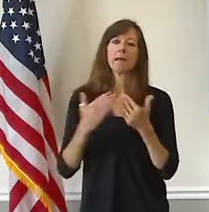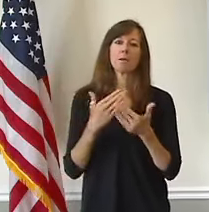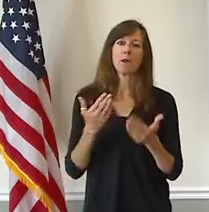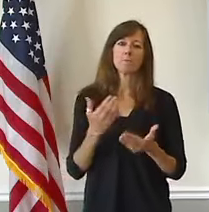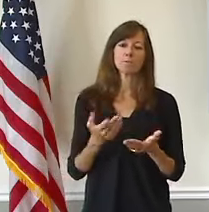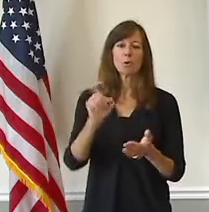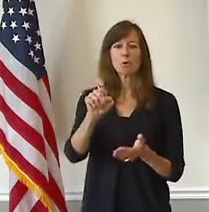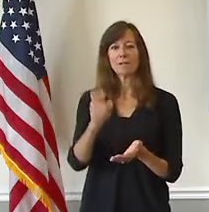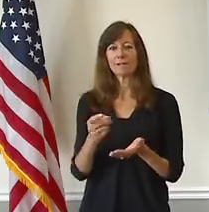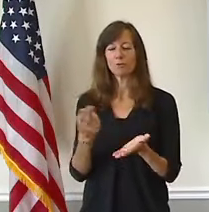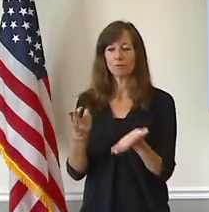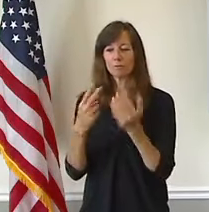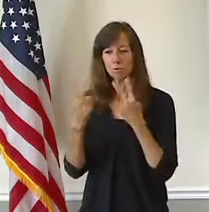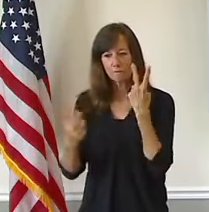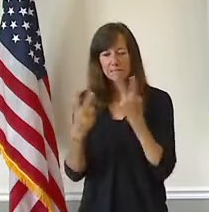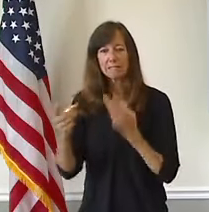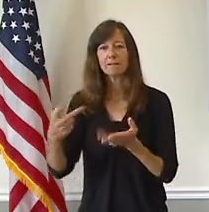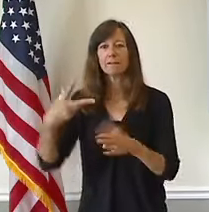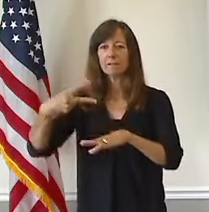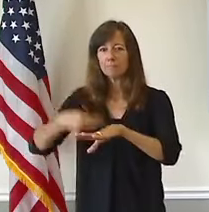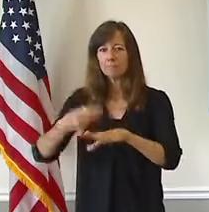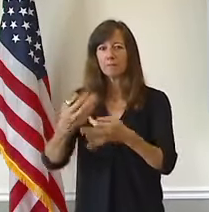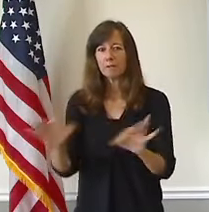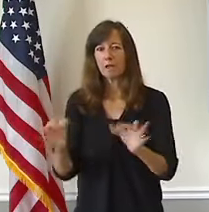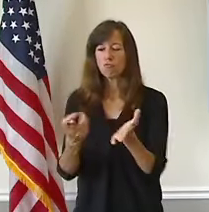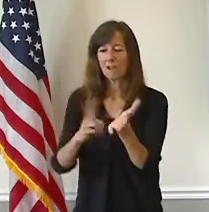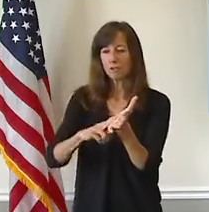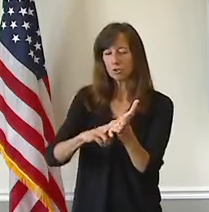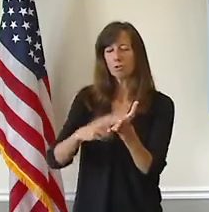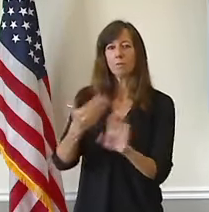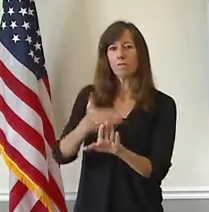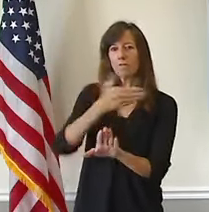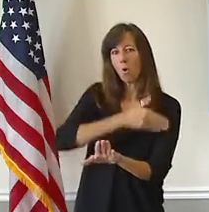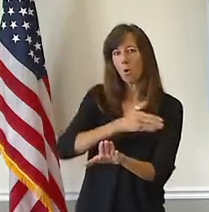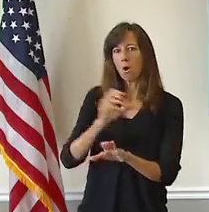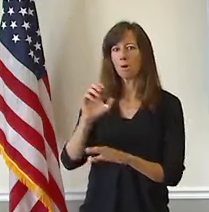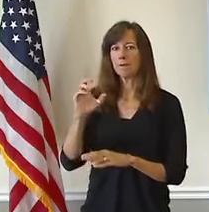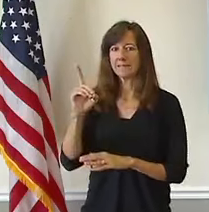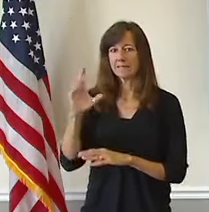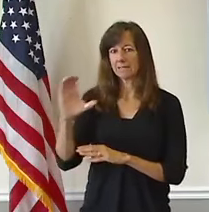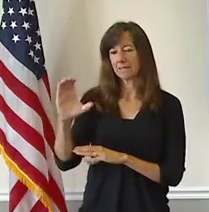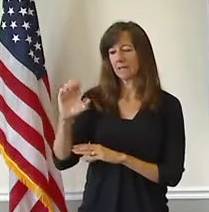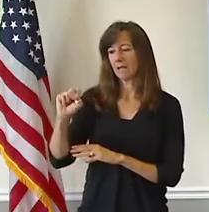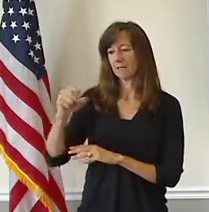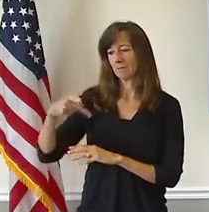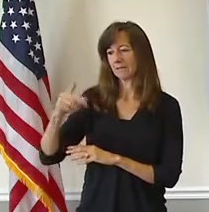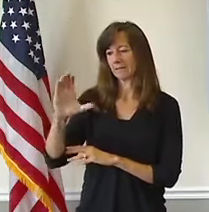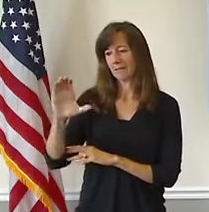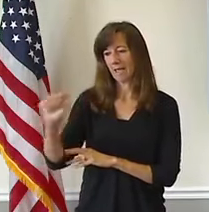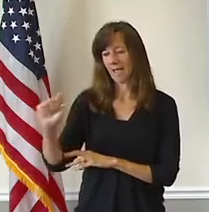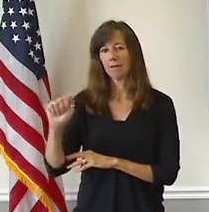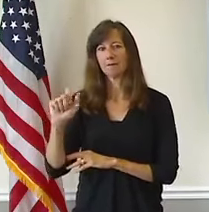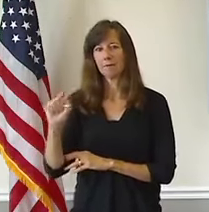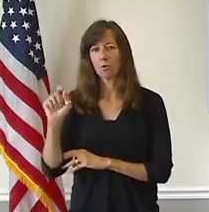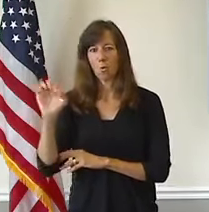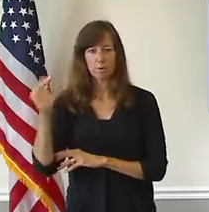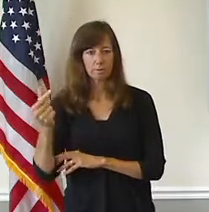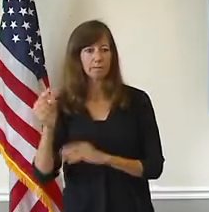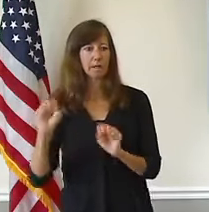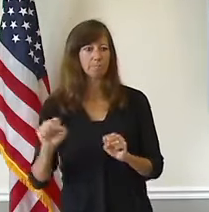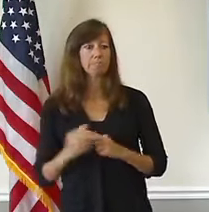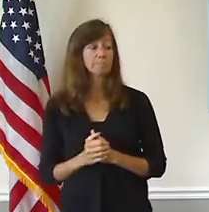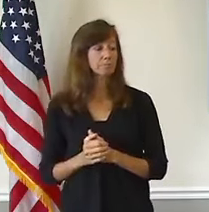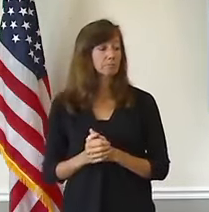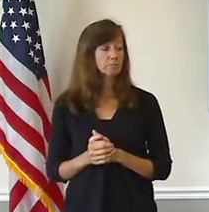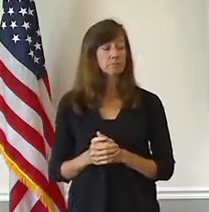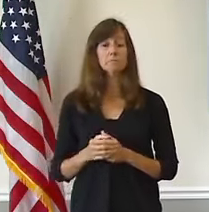dcspca.org. So visit dcspca.org to register for that. I also want to announce, very excited, our new parks director working up a storm